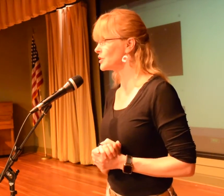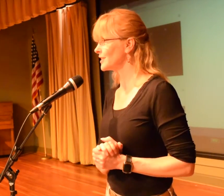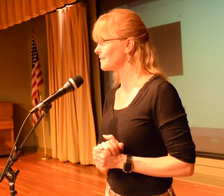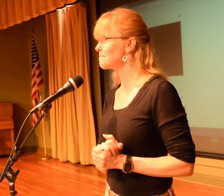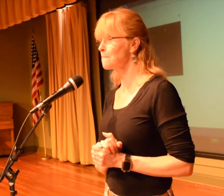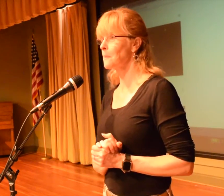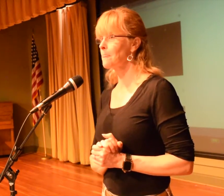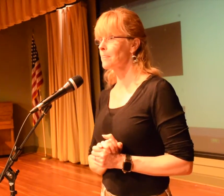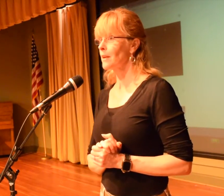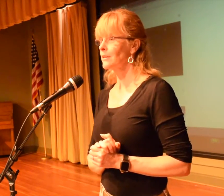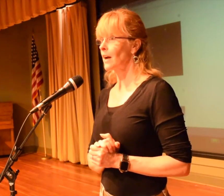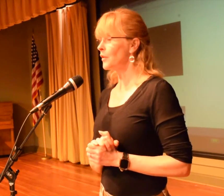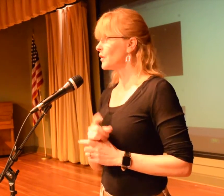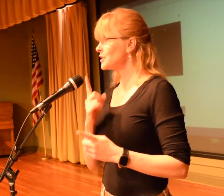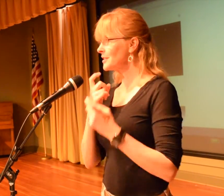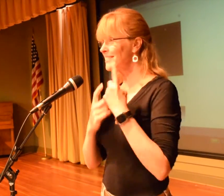question. Other questions?